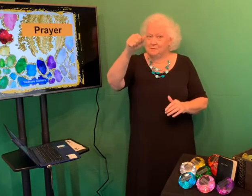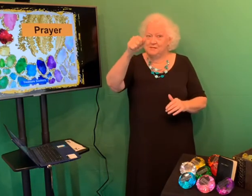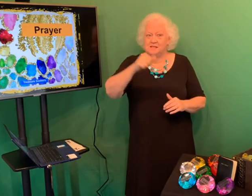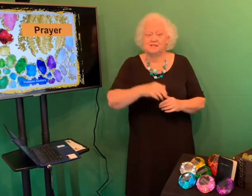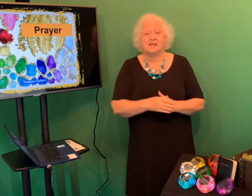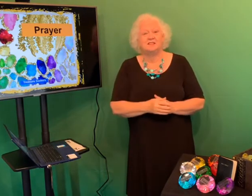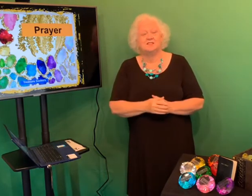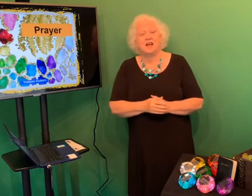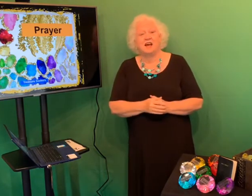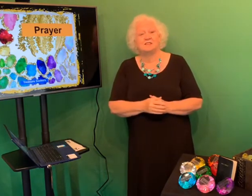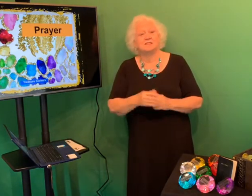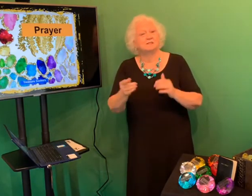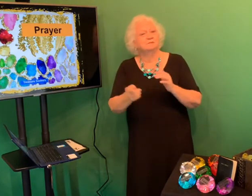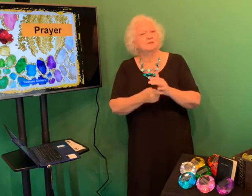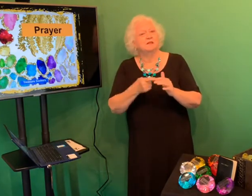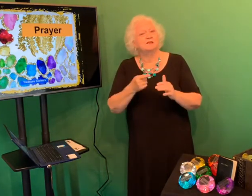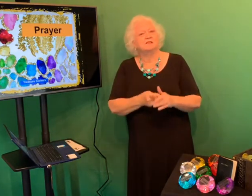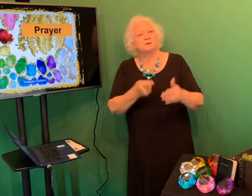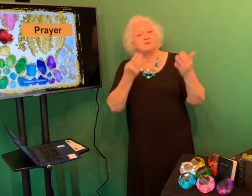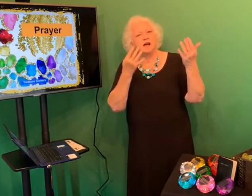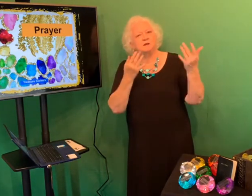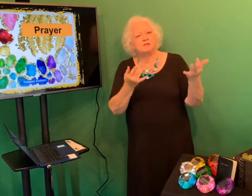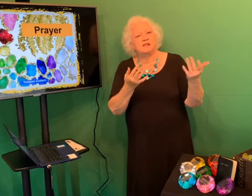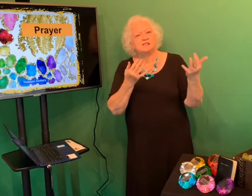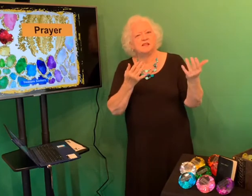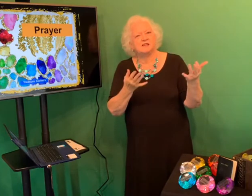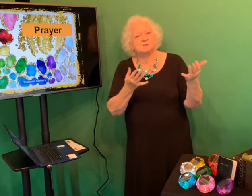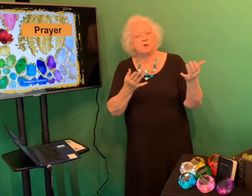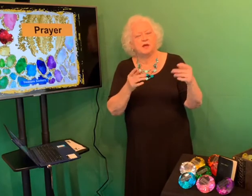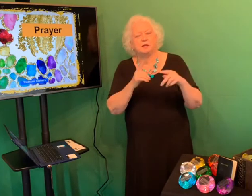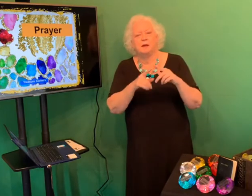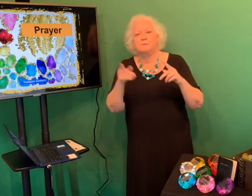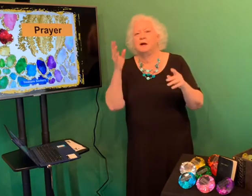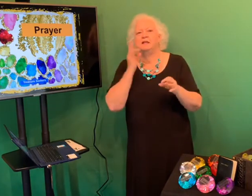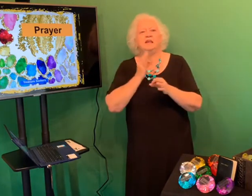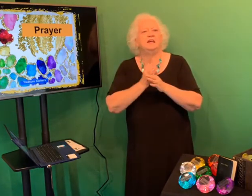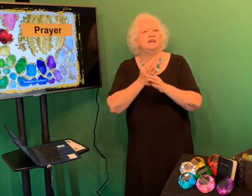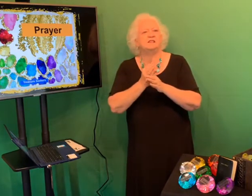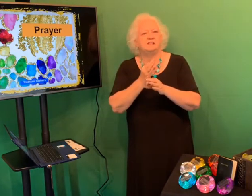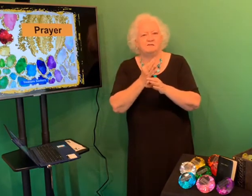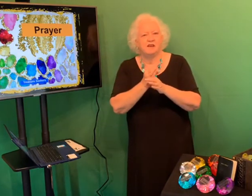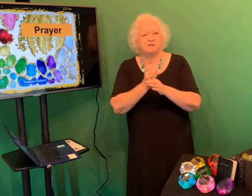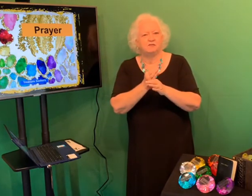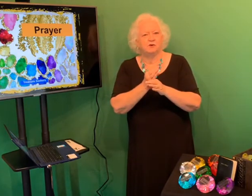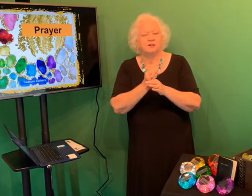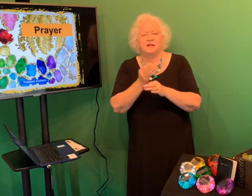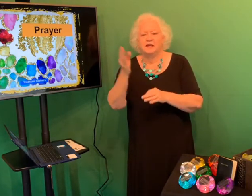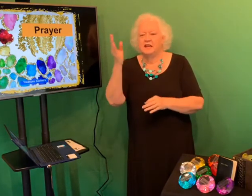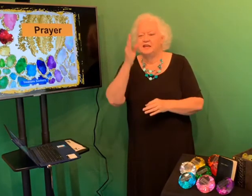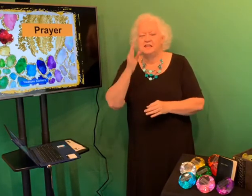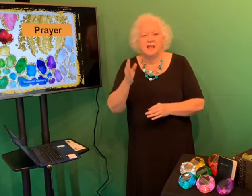sometimes He says yes, sometimes He says wait, but He is faithful. He